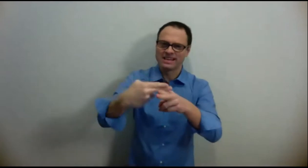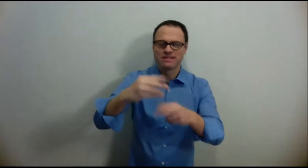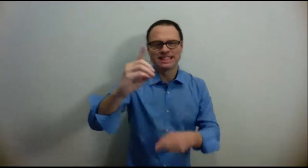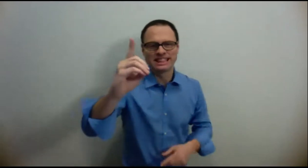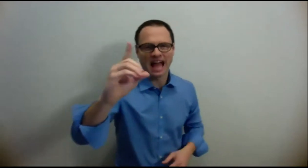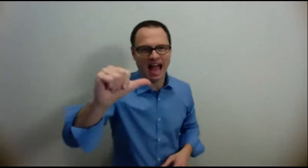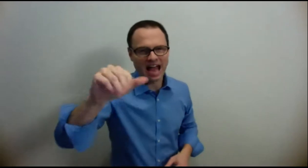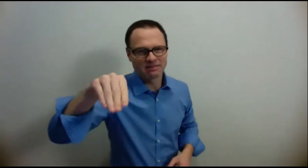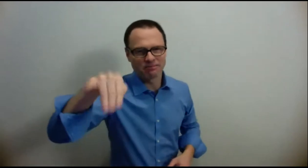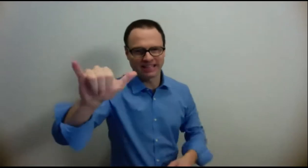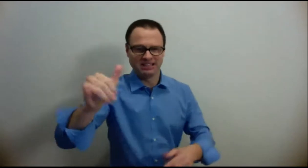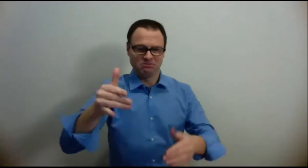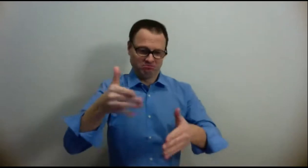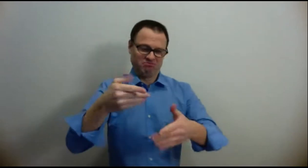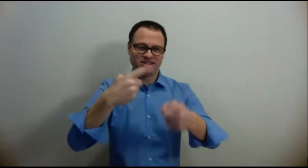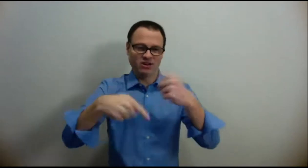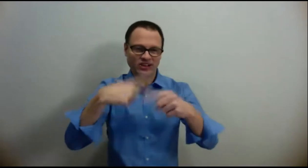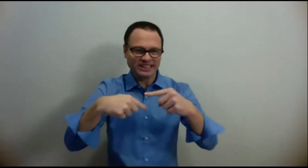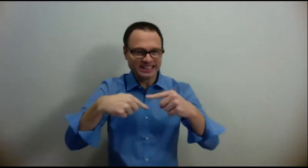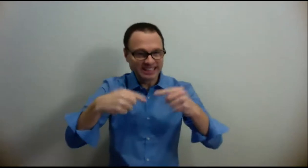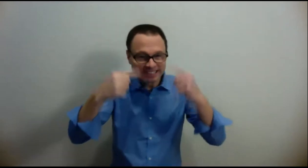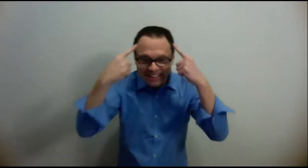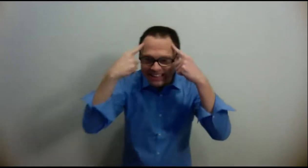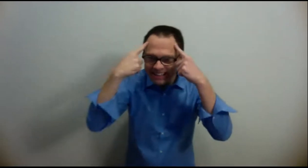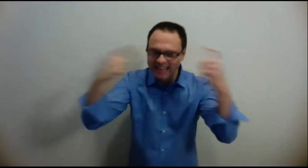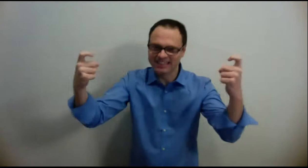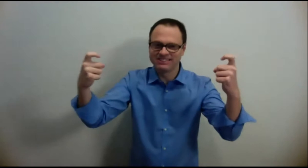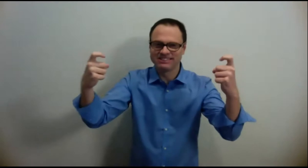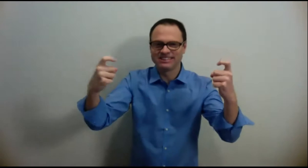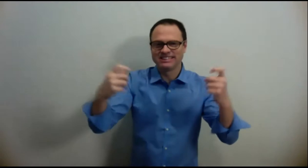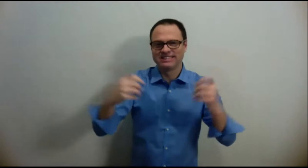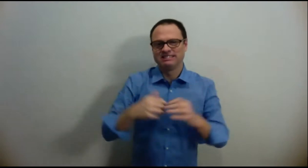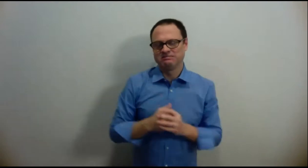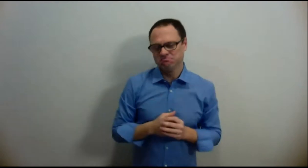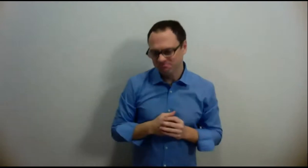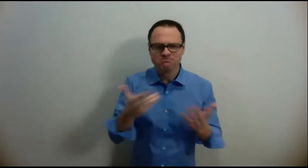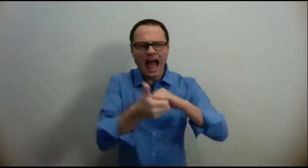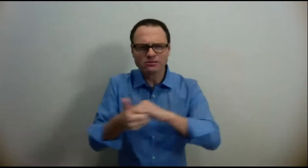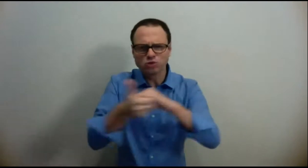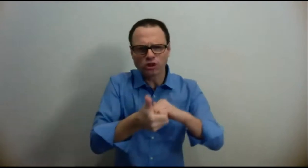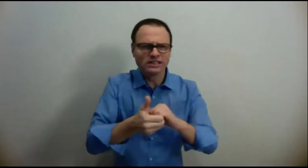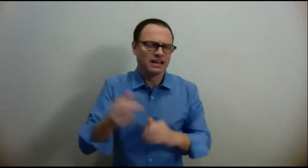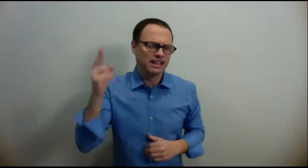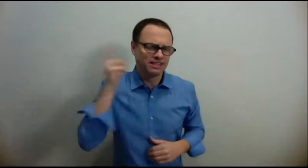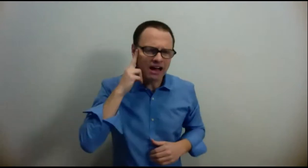And welcome to YouTube. My name is Dami. This is my surname. Moje ime je Dami.